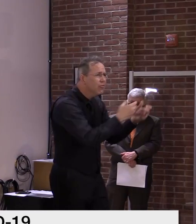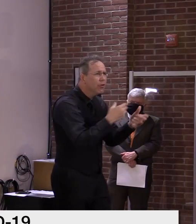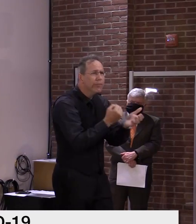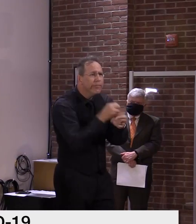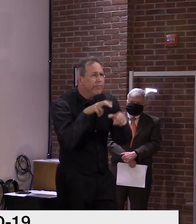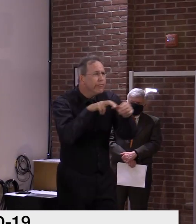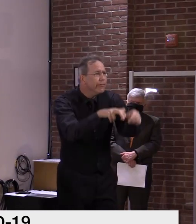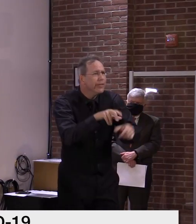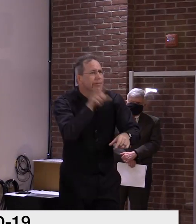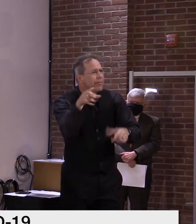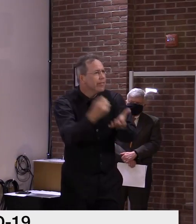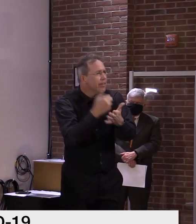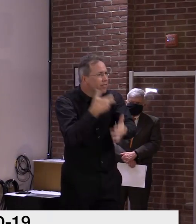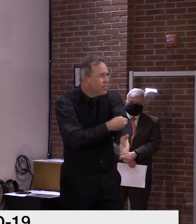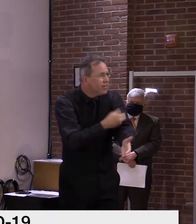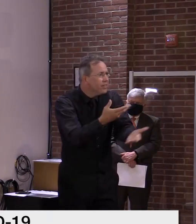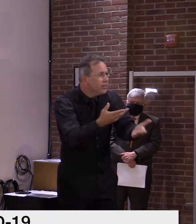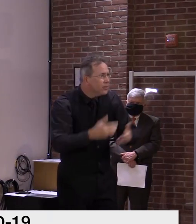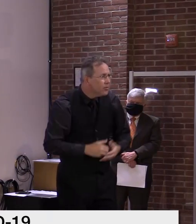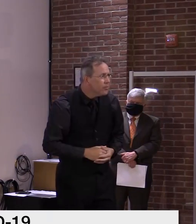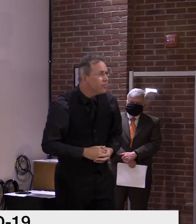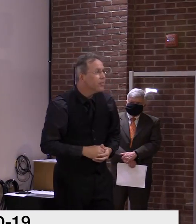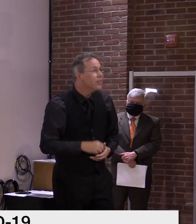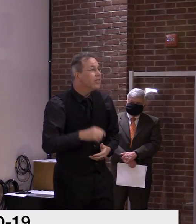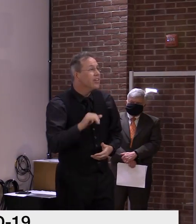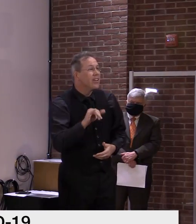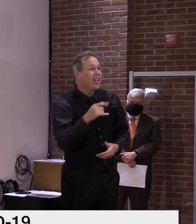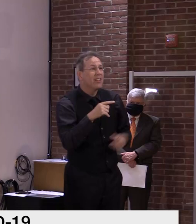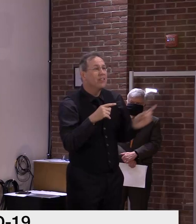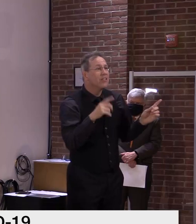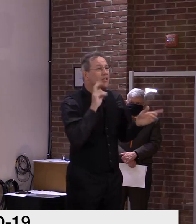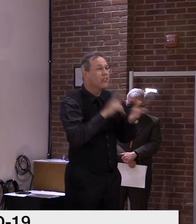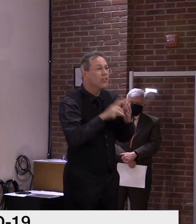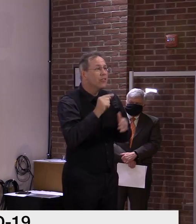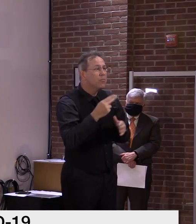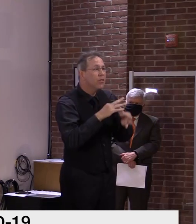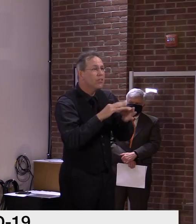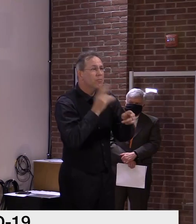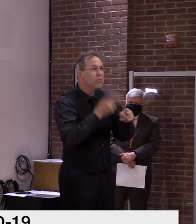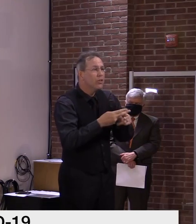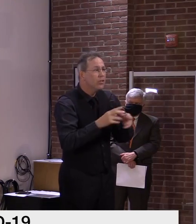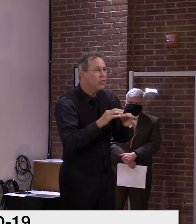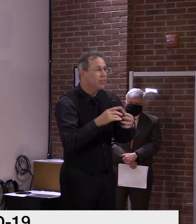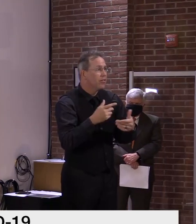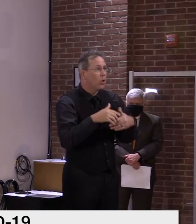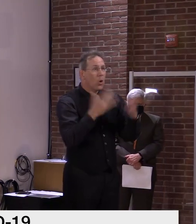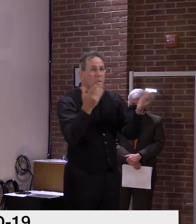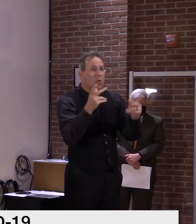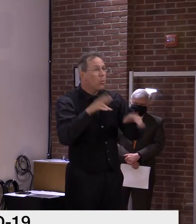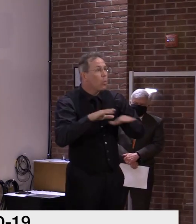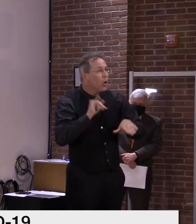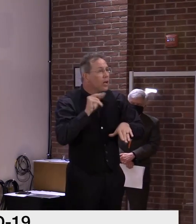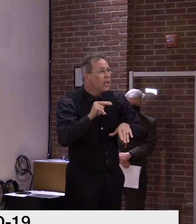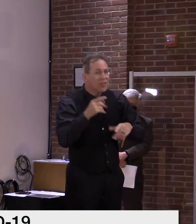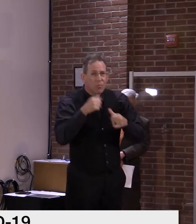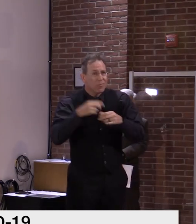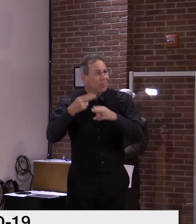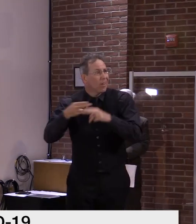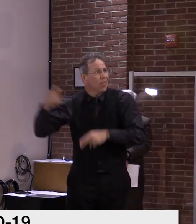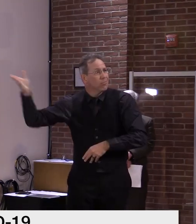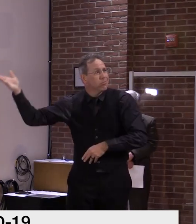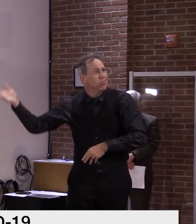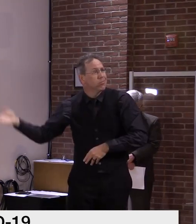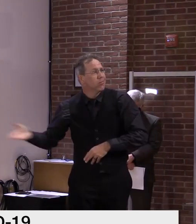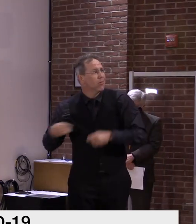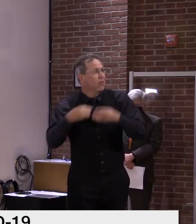to expand walk-ins, drive-throughs, and bring vaccines to workplaces, events, and other gathering